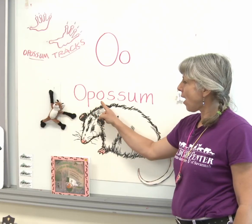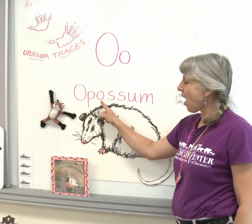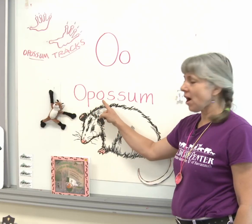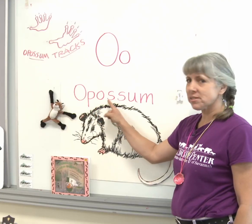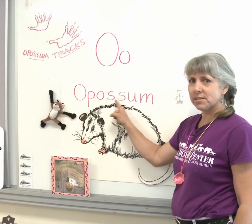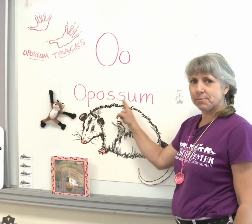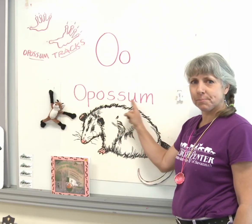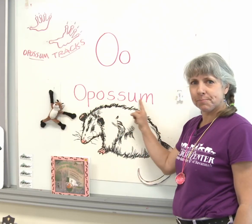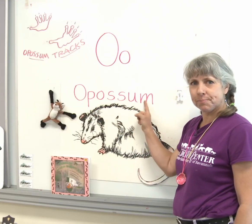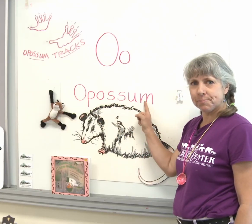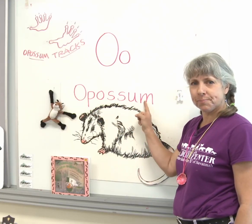Opossum.